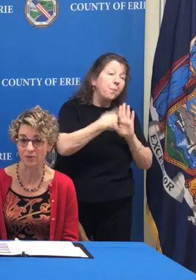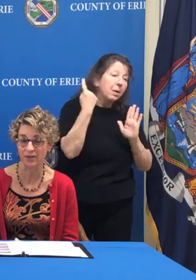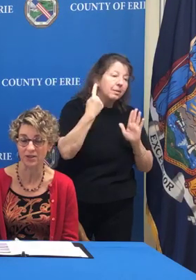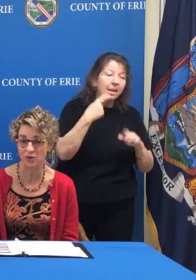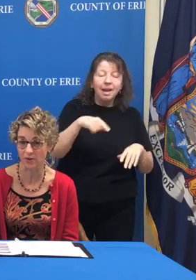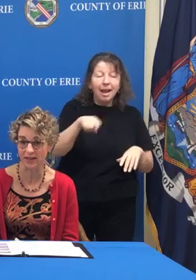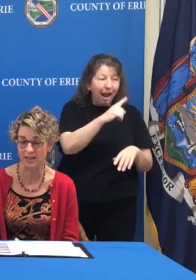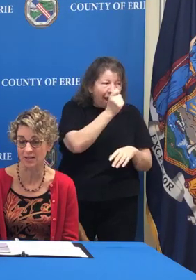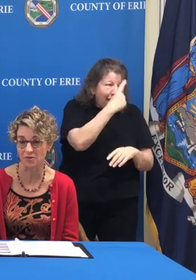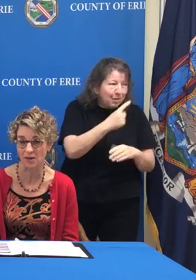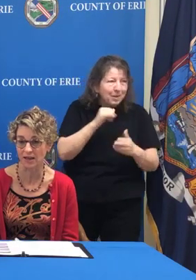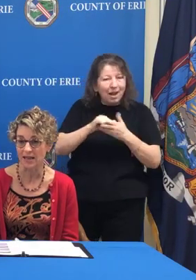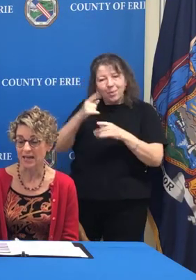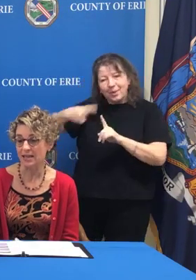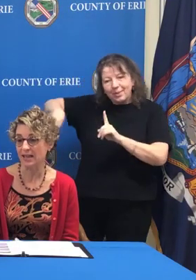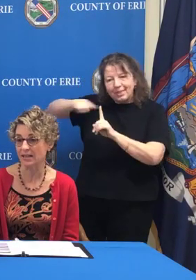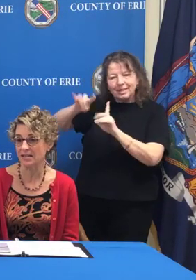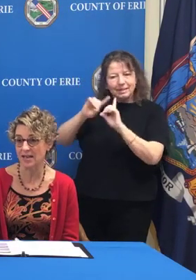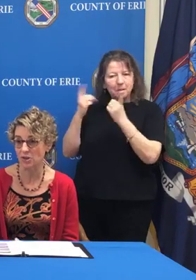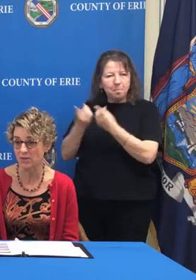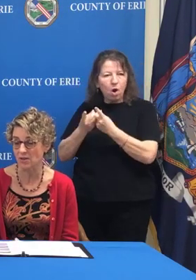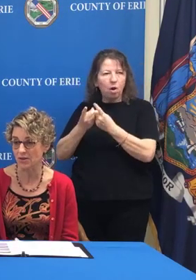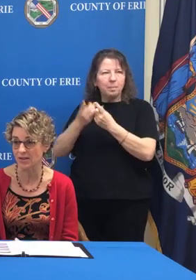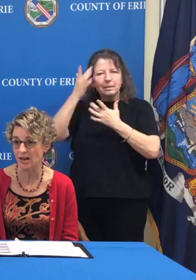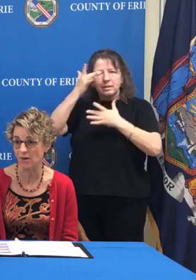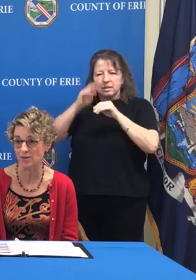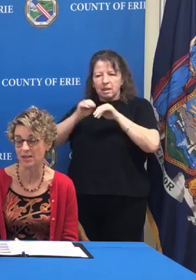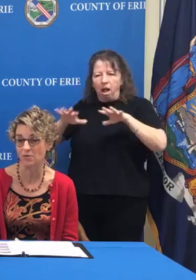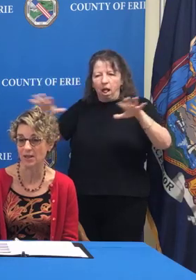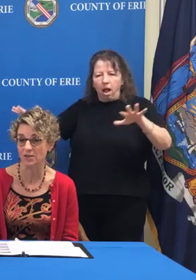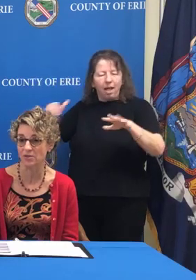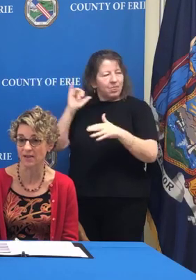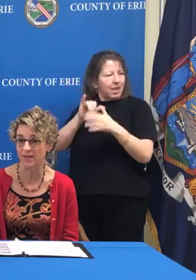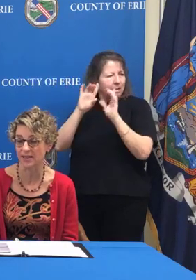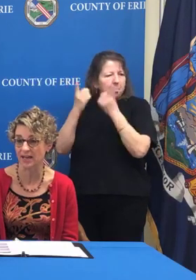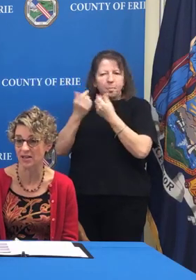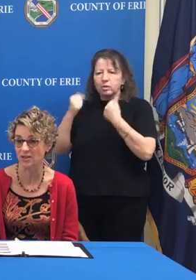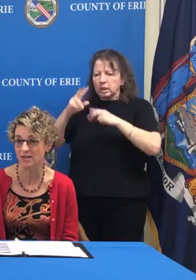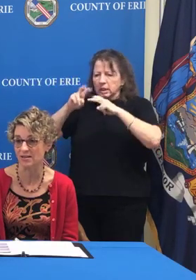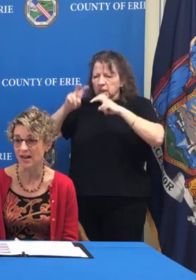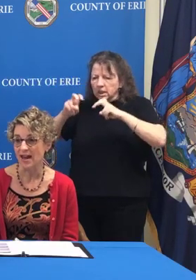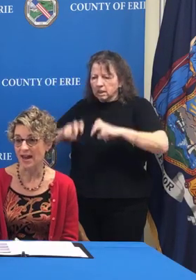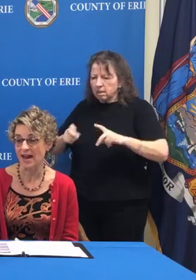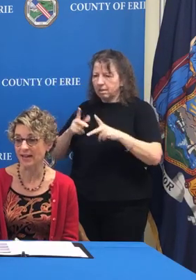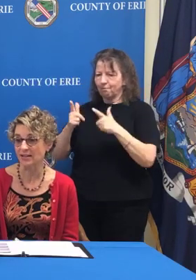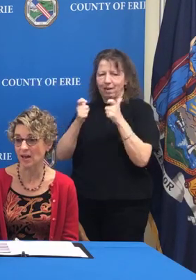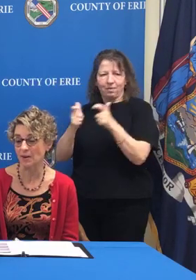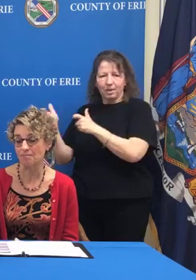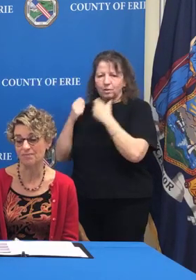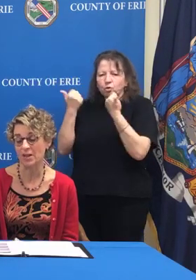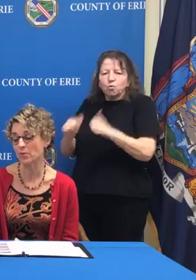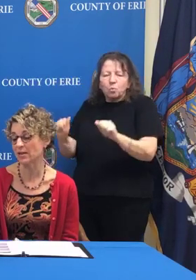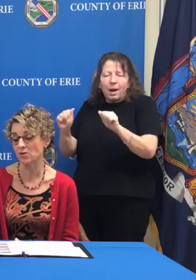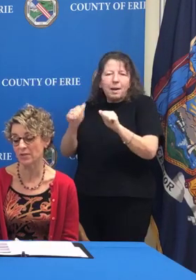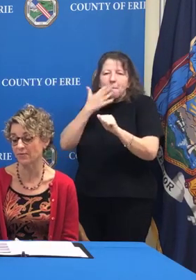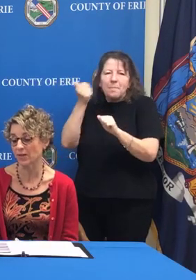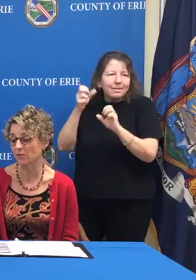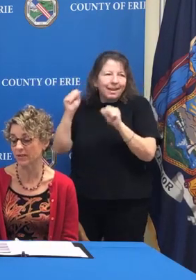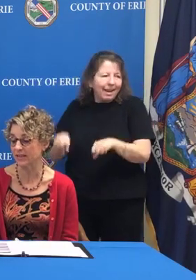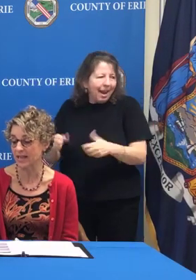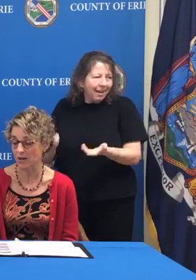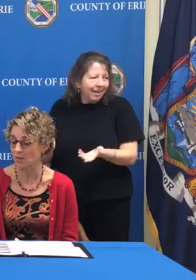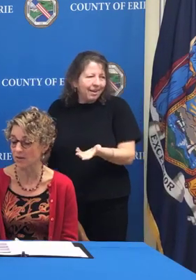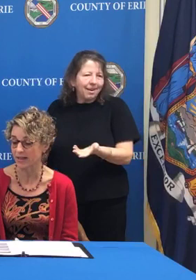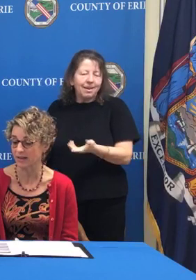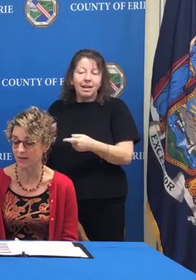epidemiology, and they're really scurrying to get these test results out, to do the investigations. And we feel